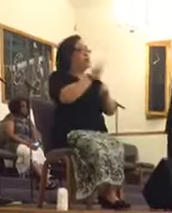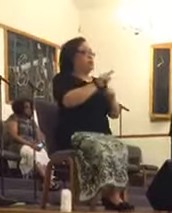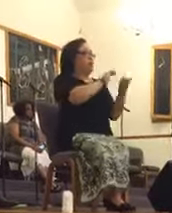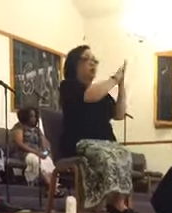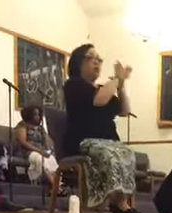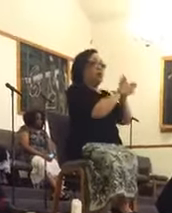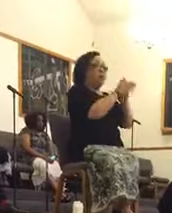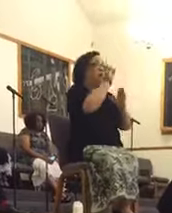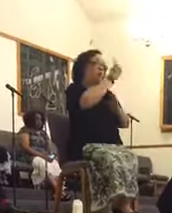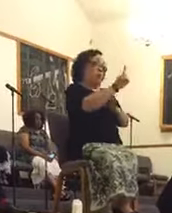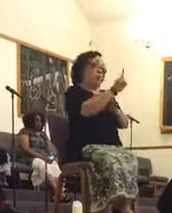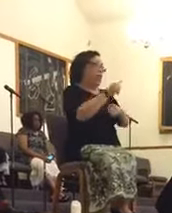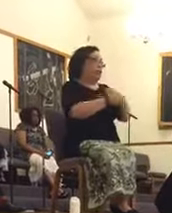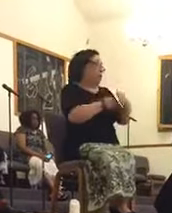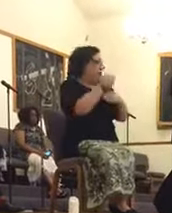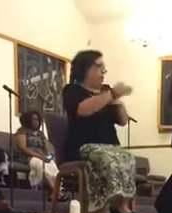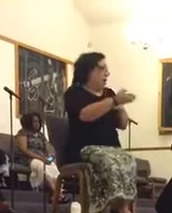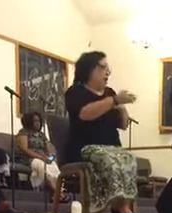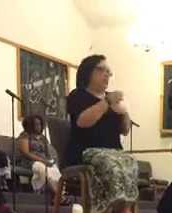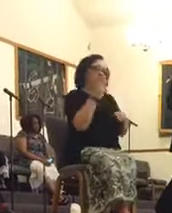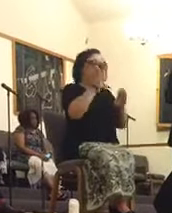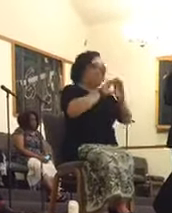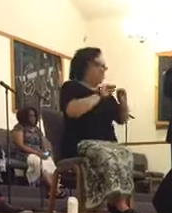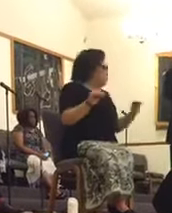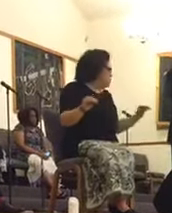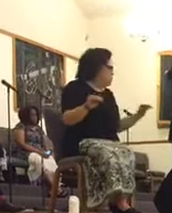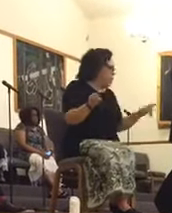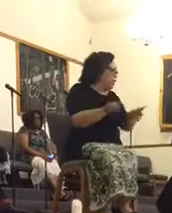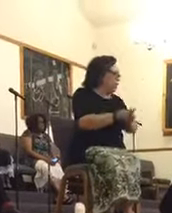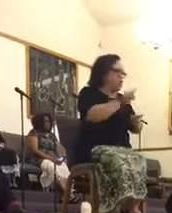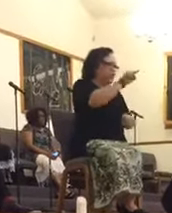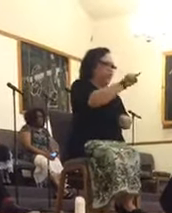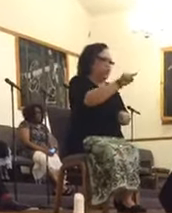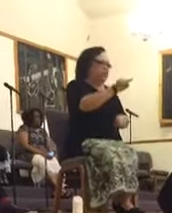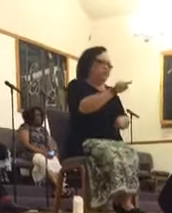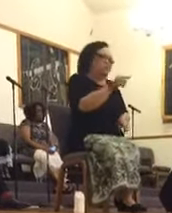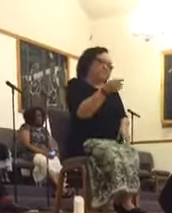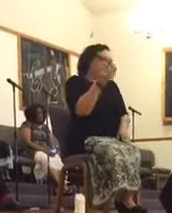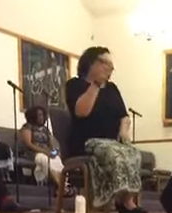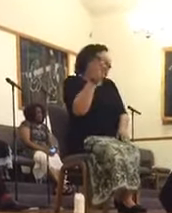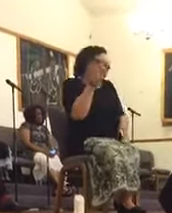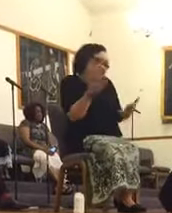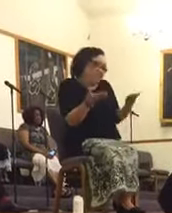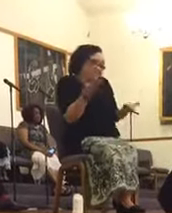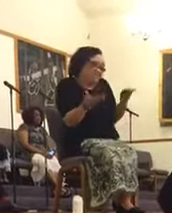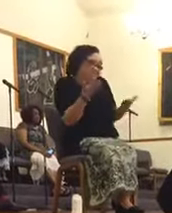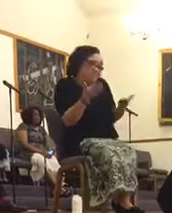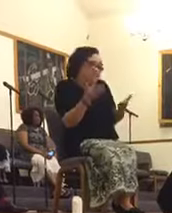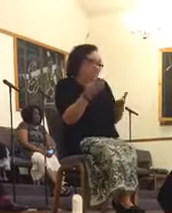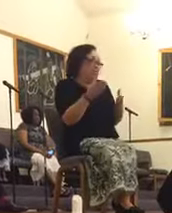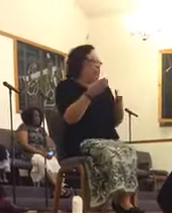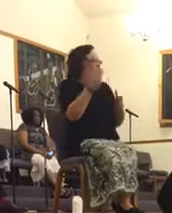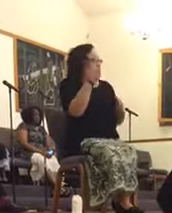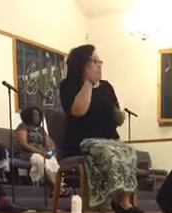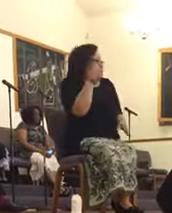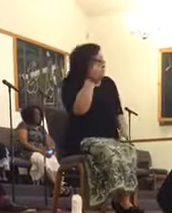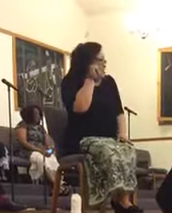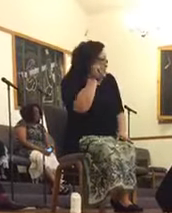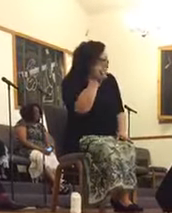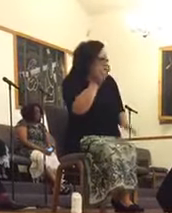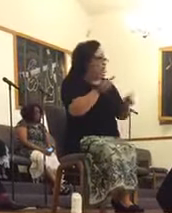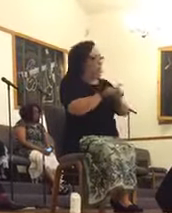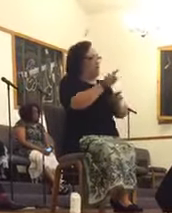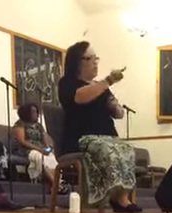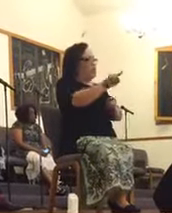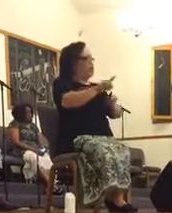kind. There is nobody like you. They look like you, but they're not like you, because you got the Spirit of